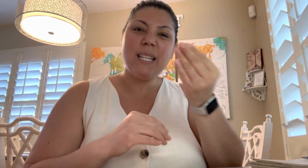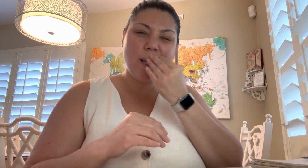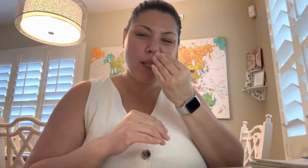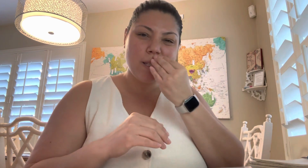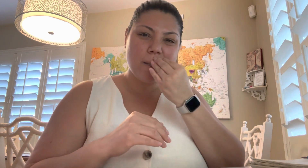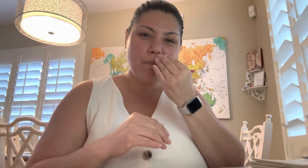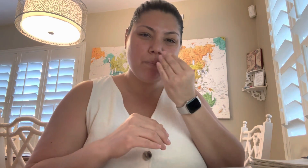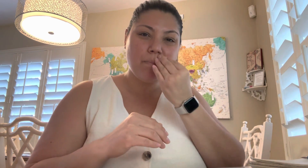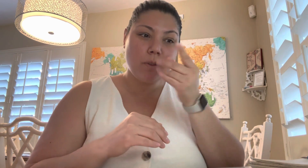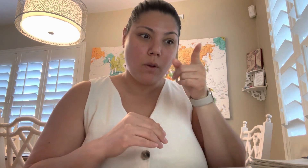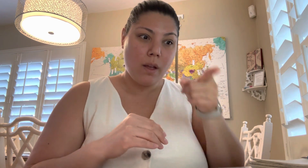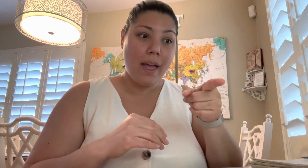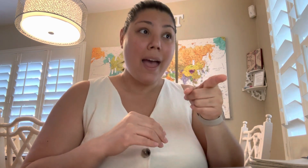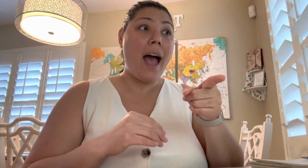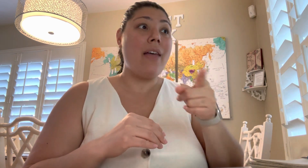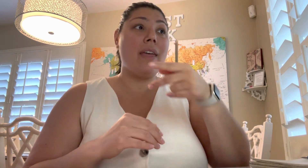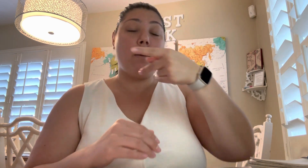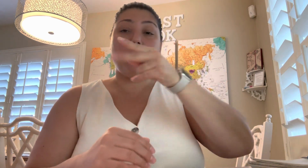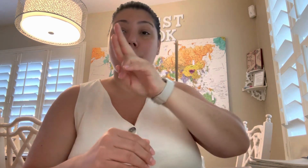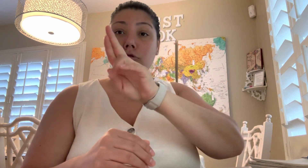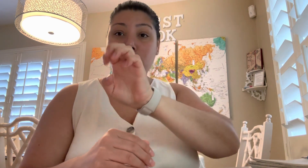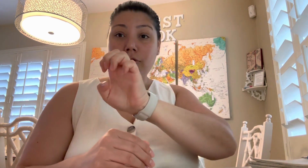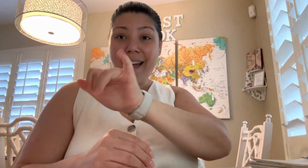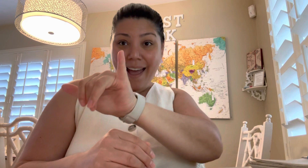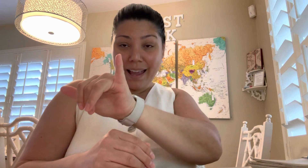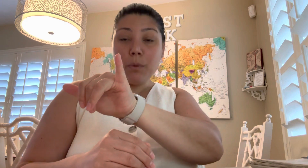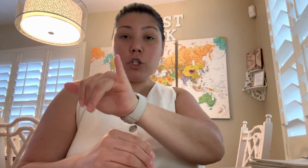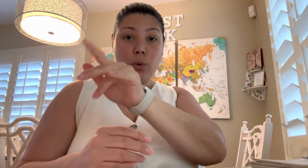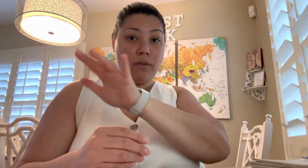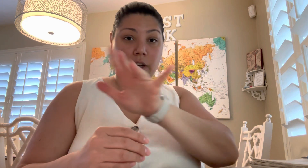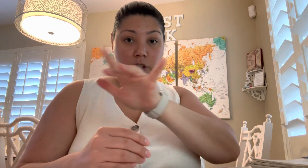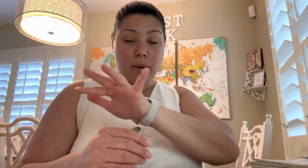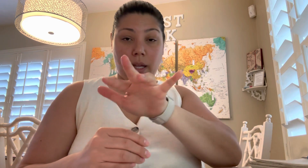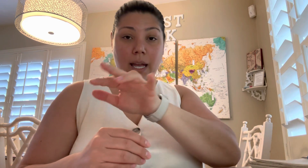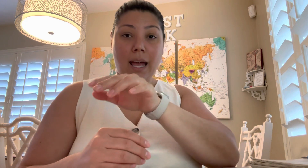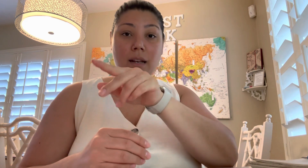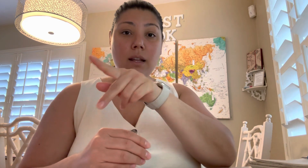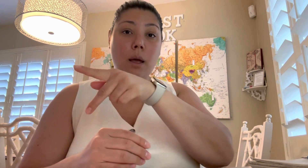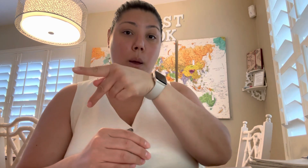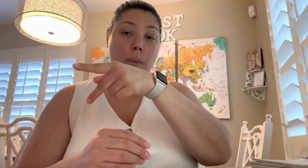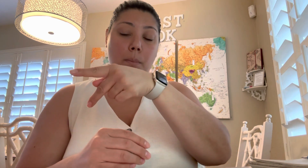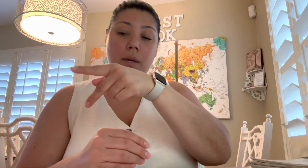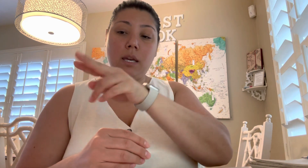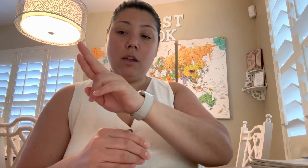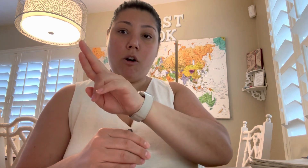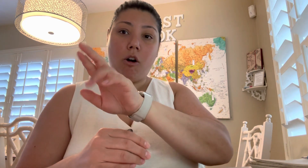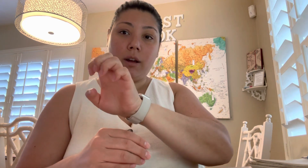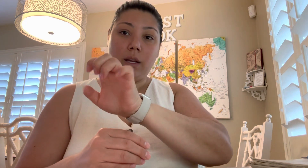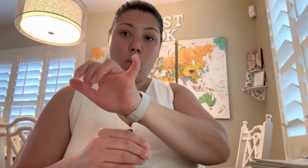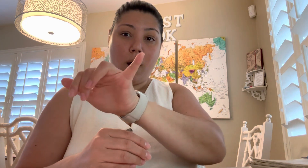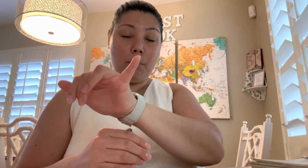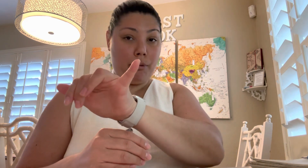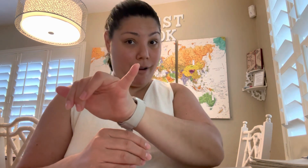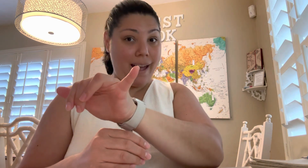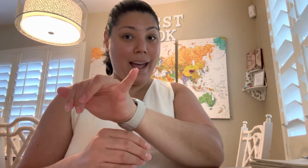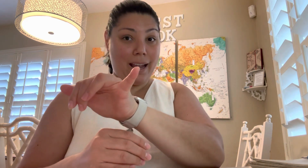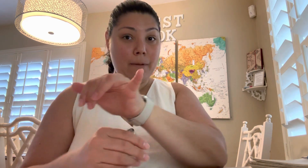eat. And then prey, which you would finger spell again, P-R-E-Y, prey,